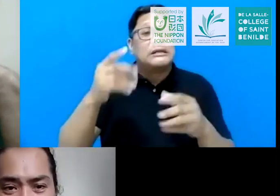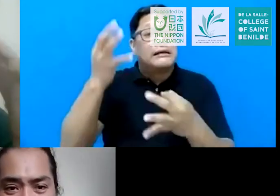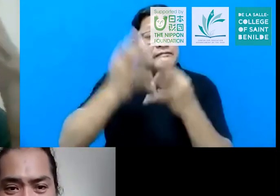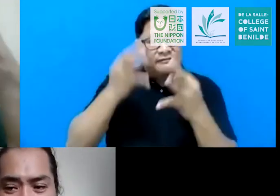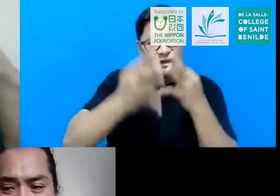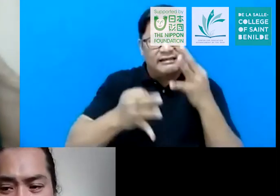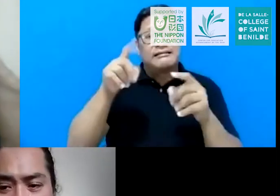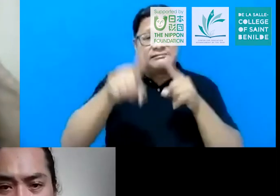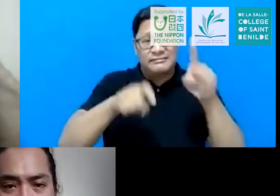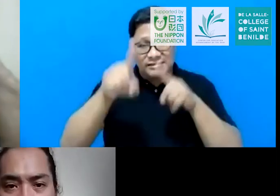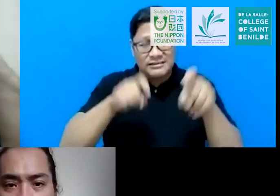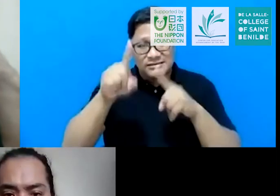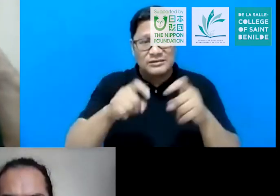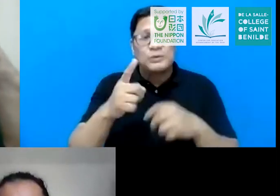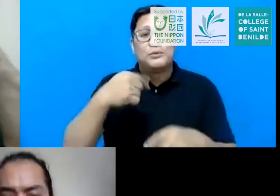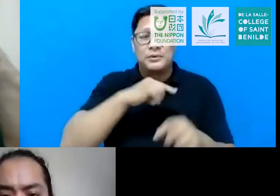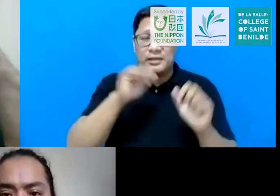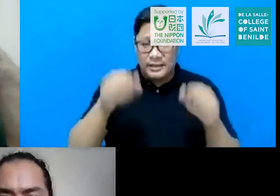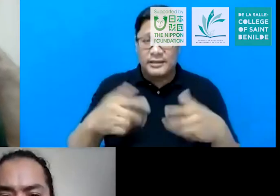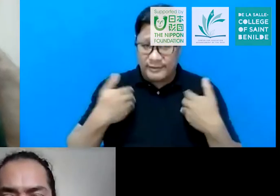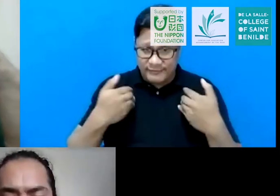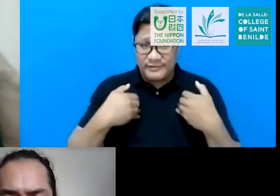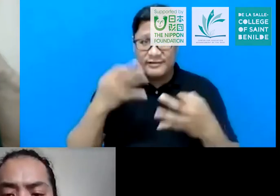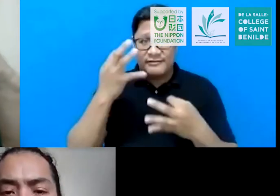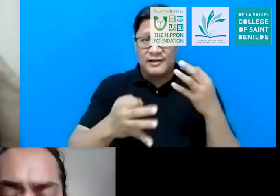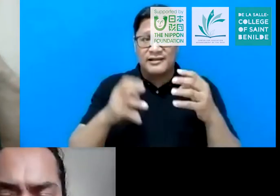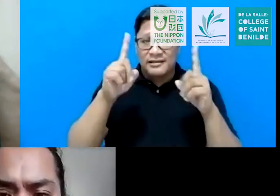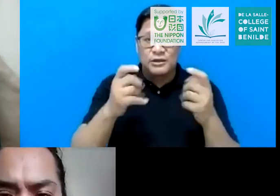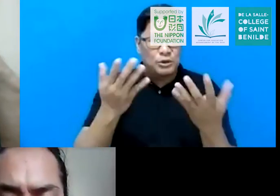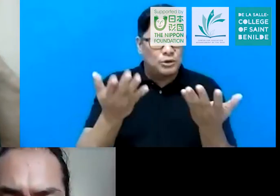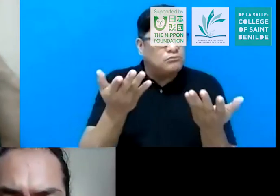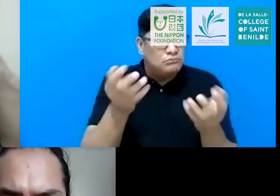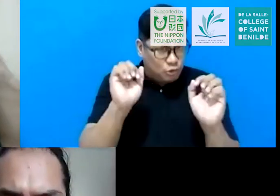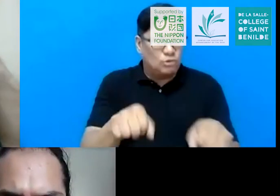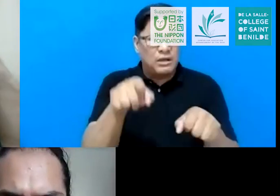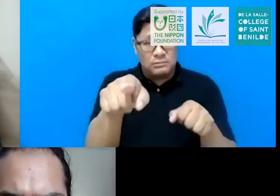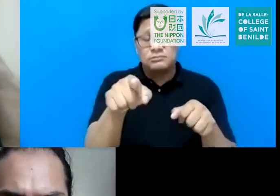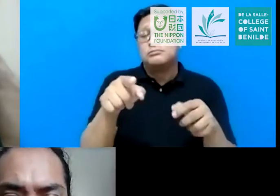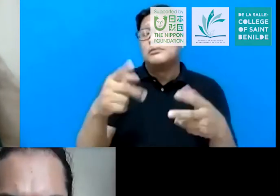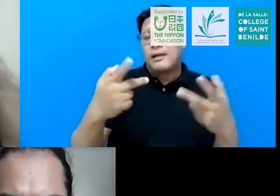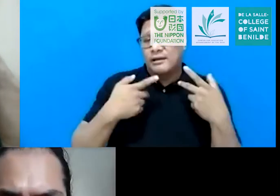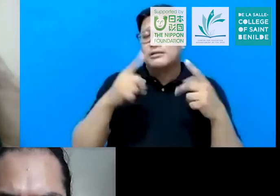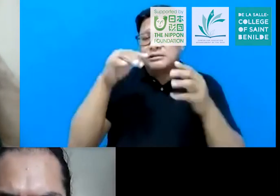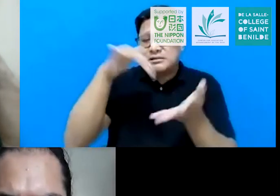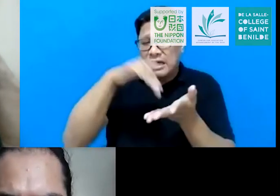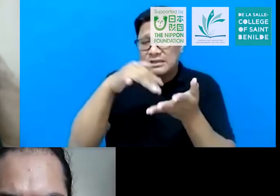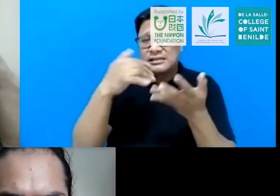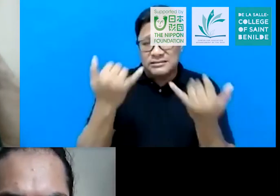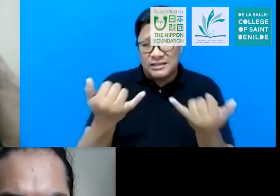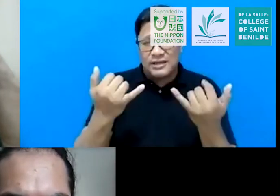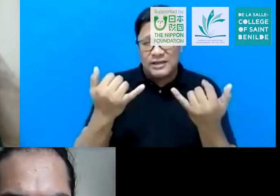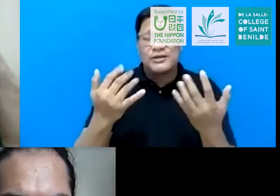So we can have the final exam. You can take off some time to study this afternoon, have the final